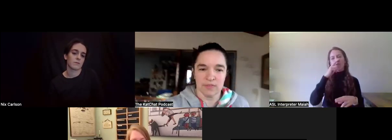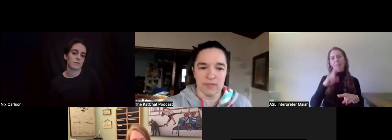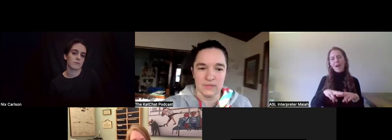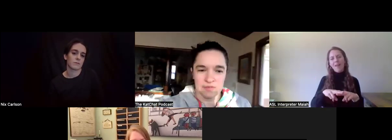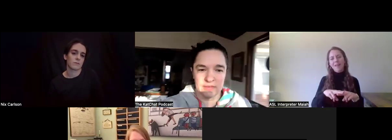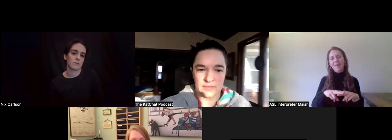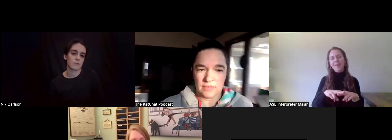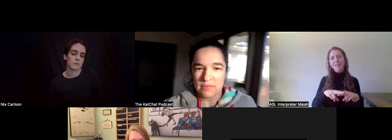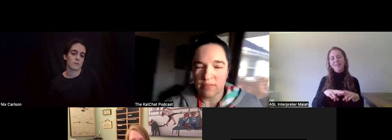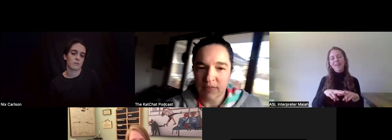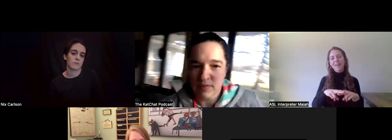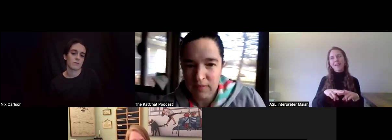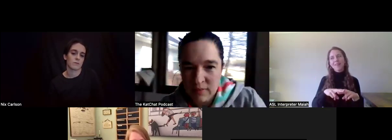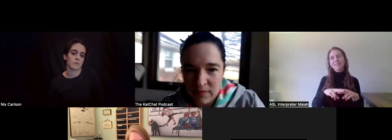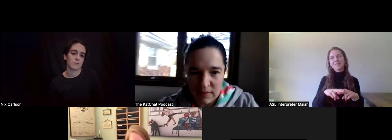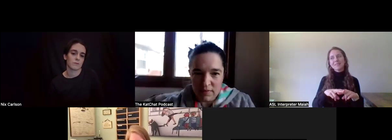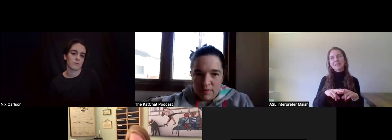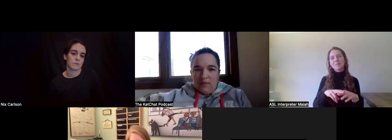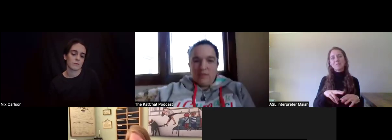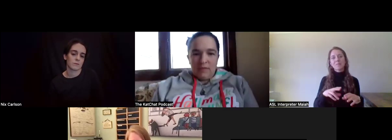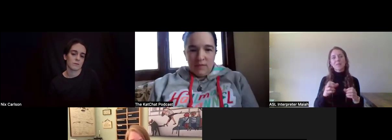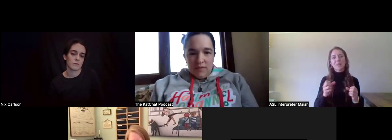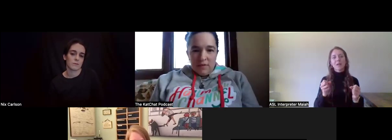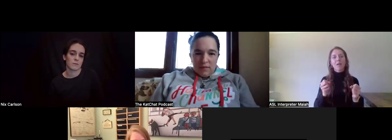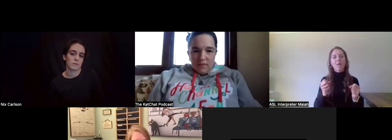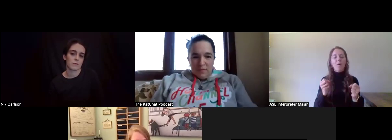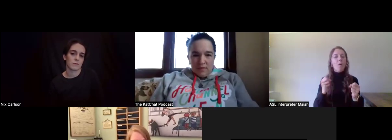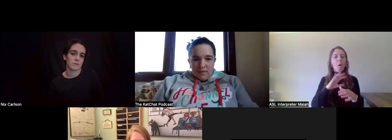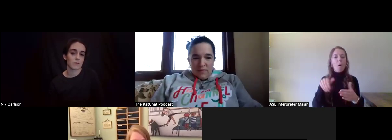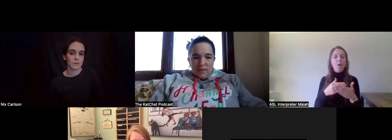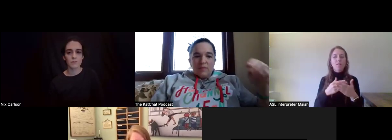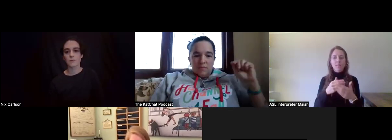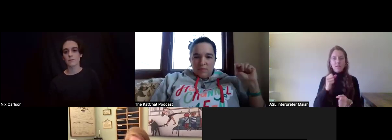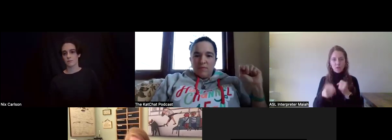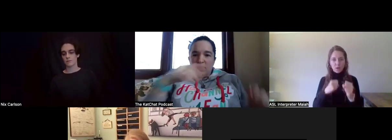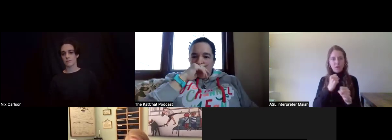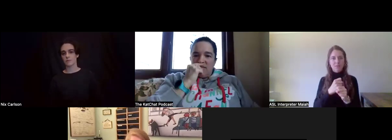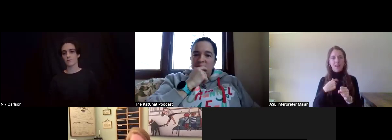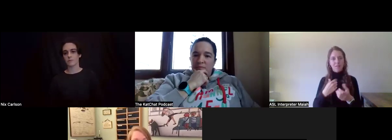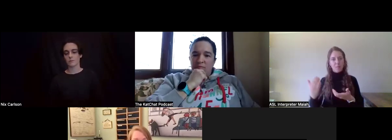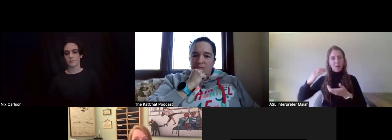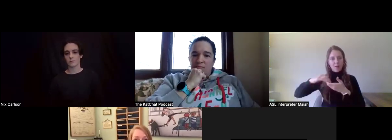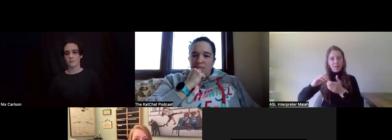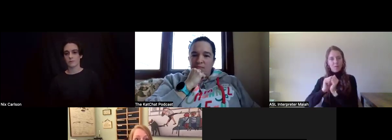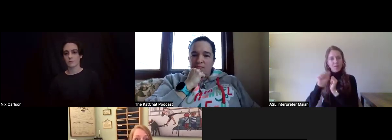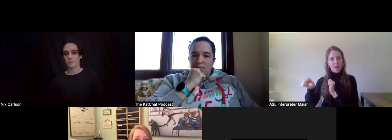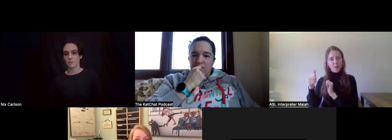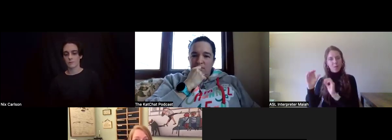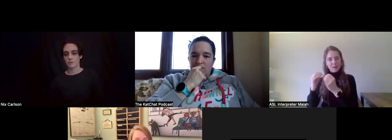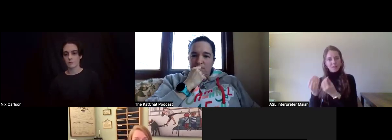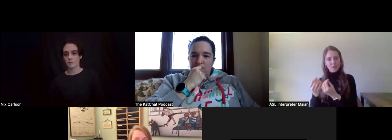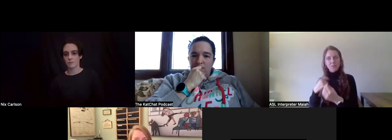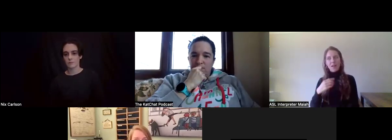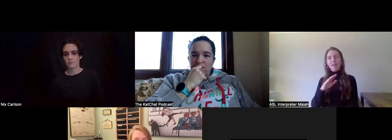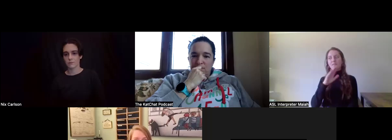say, in all the years that I have been doing this and have partnered with organizations, I have never worked with